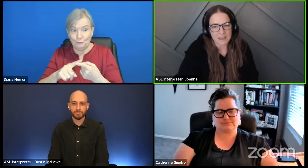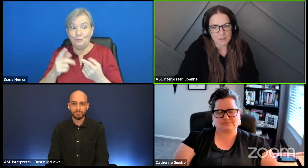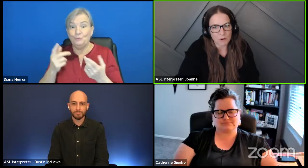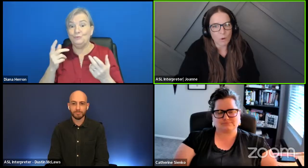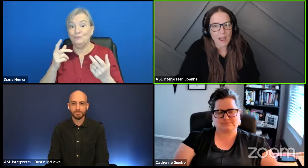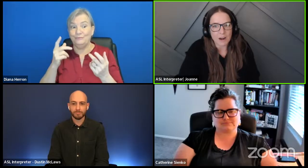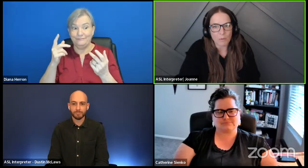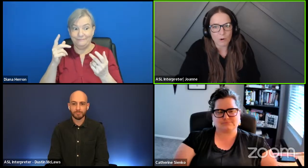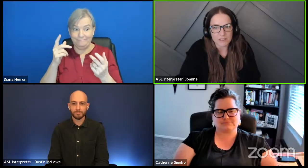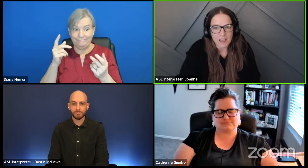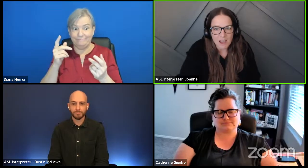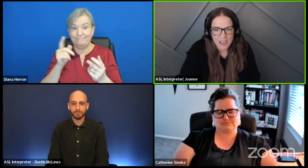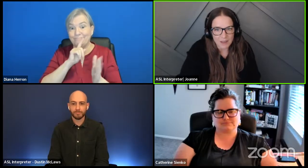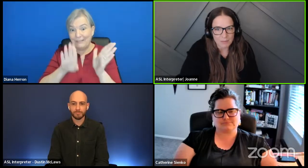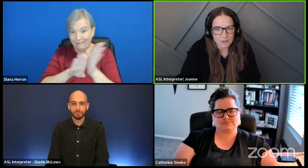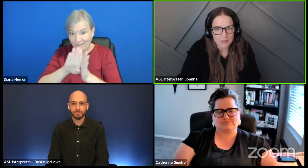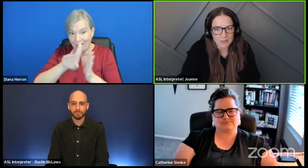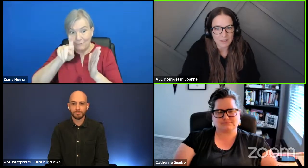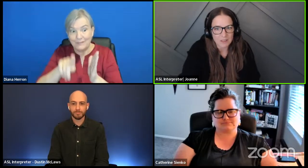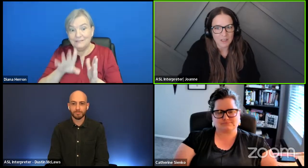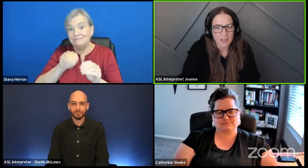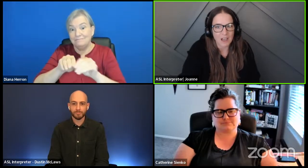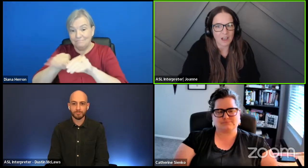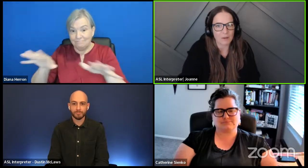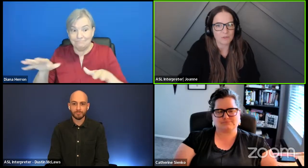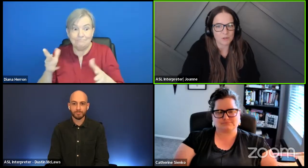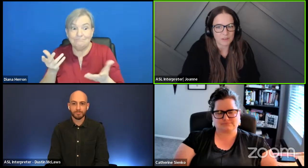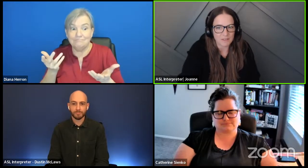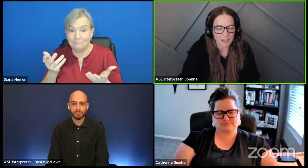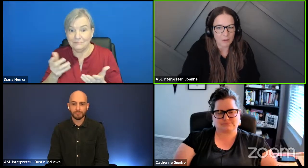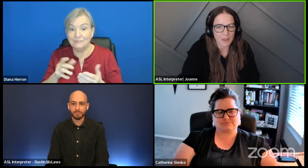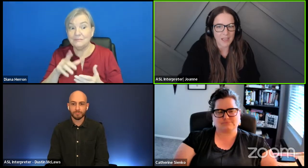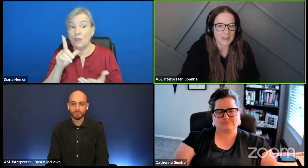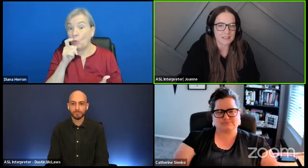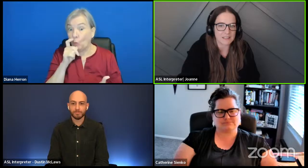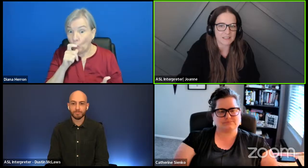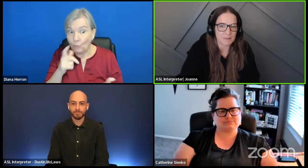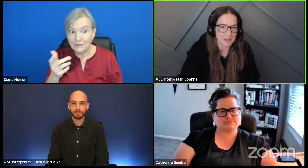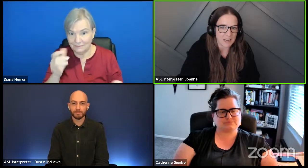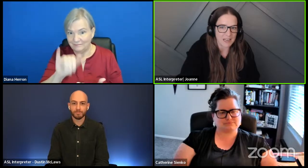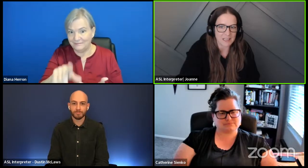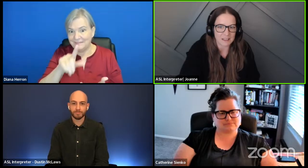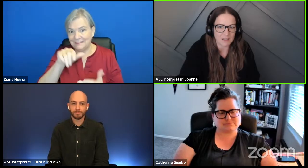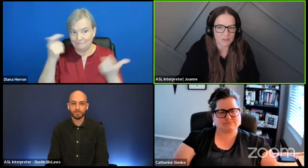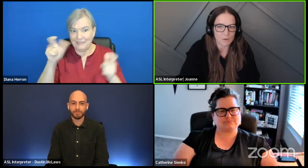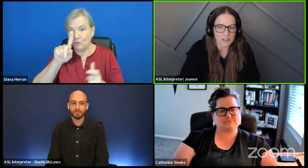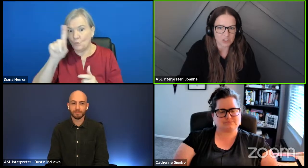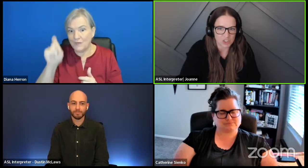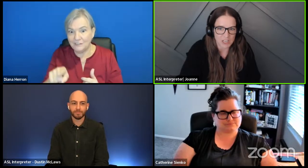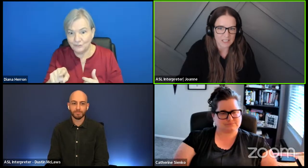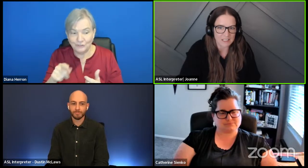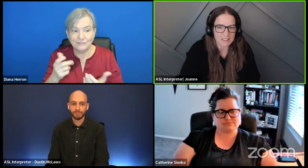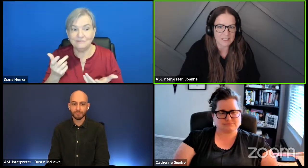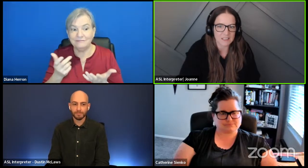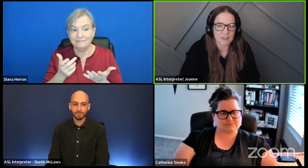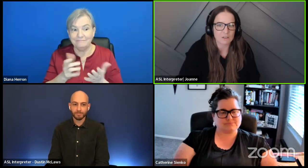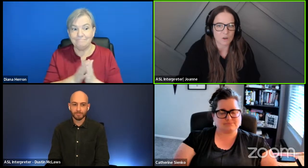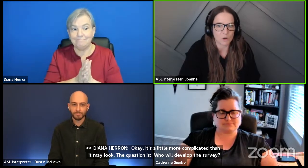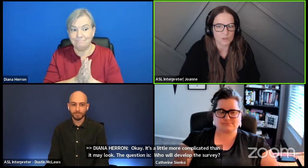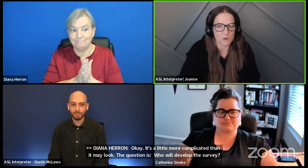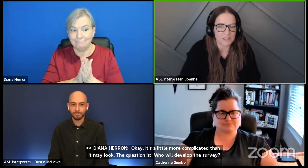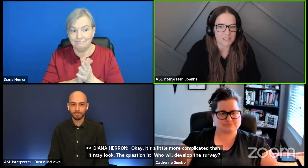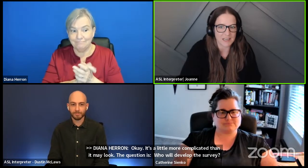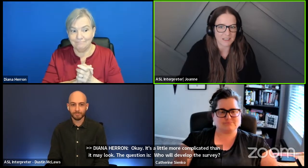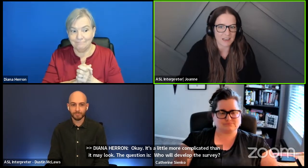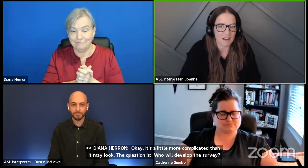But that does require more time to develop and disseminate those questions.